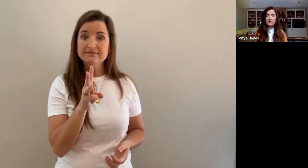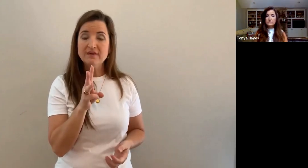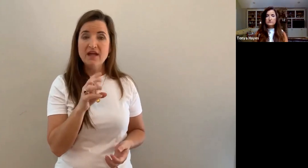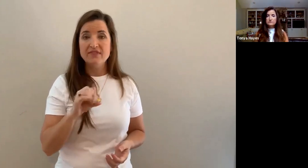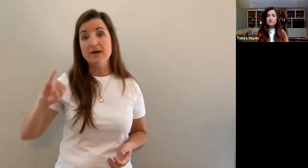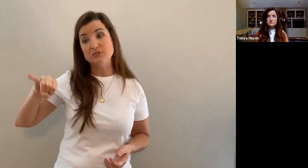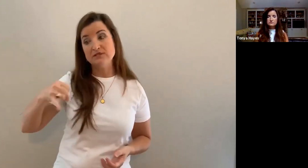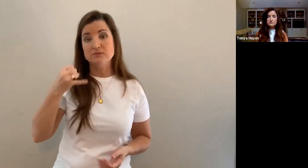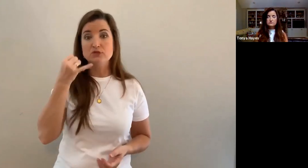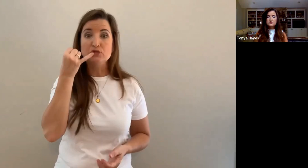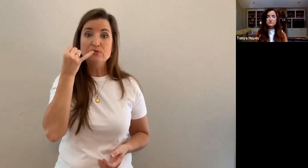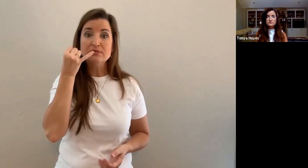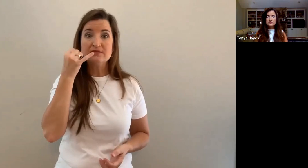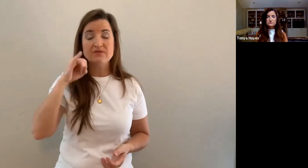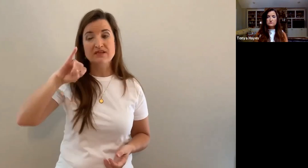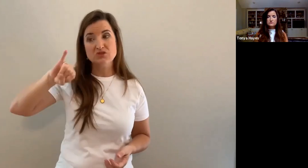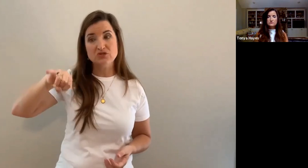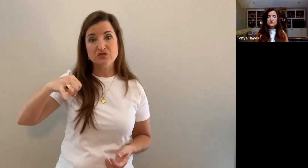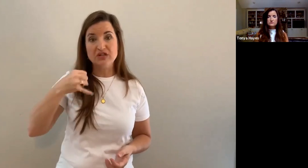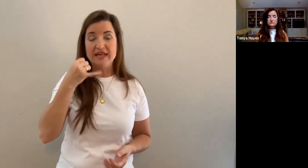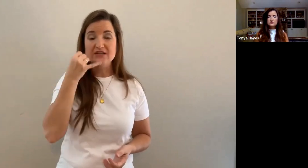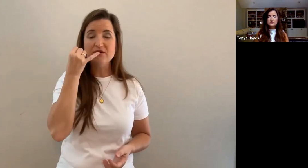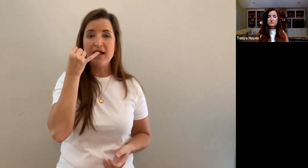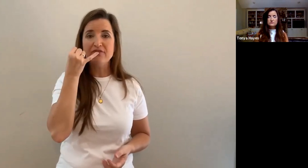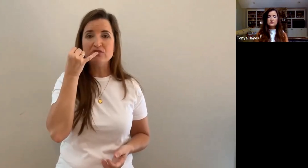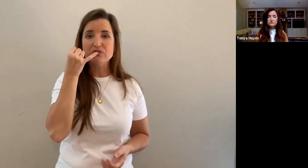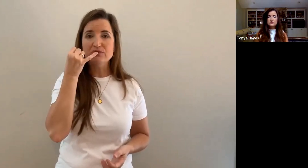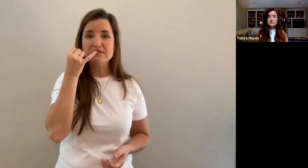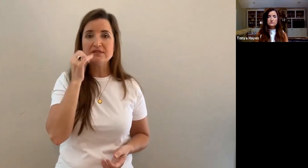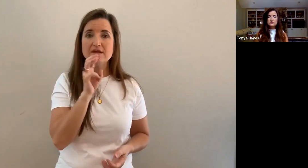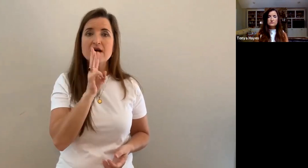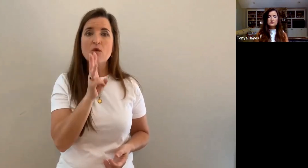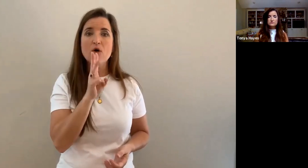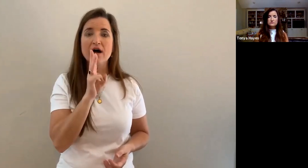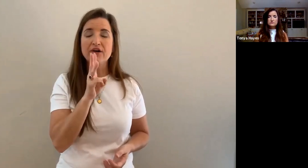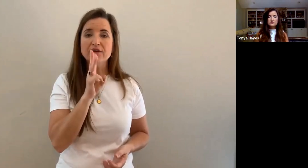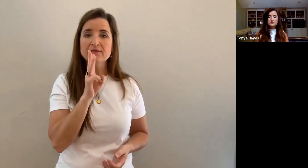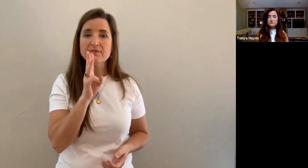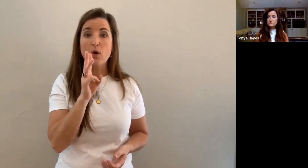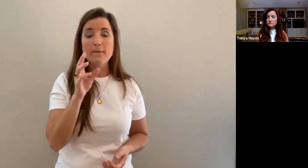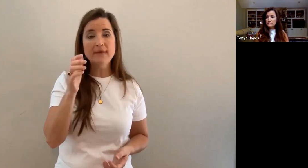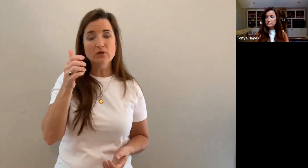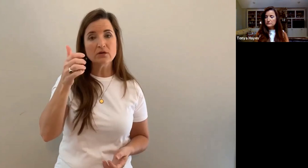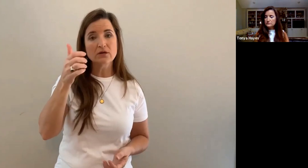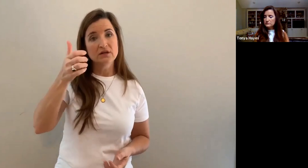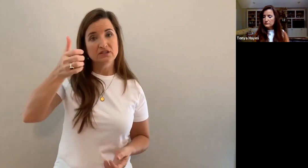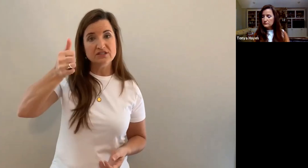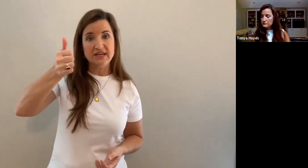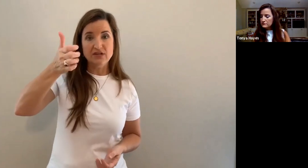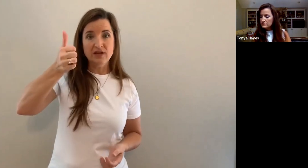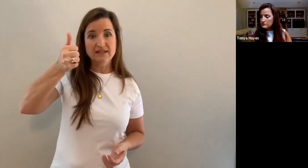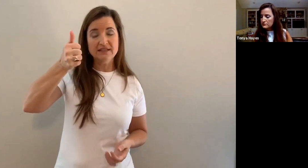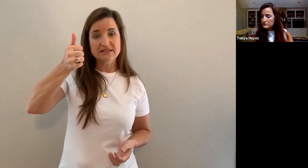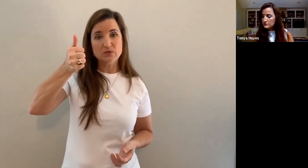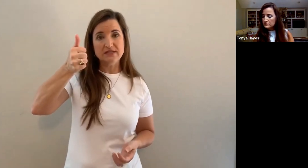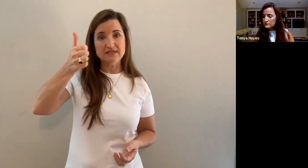water. They might drink some juice. So that's just your J to your mouth, juice, water, or milk. You just